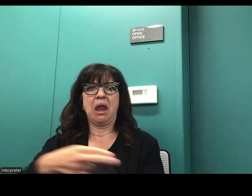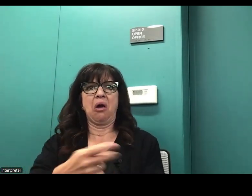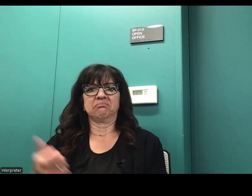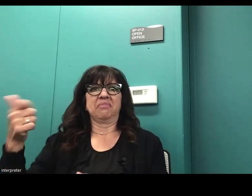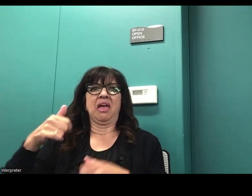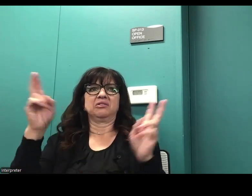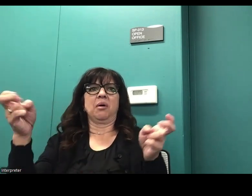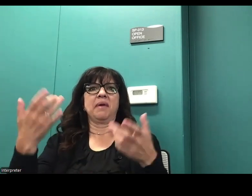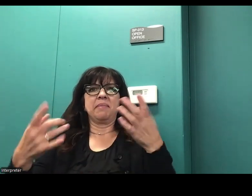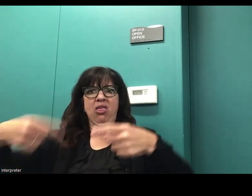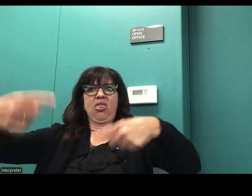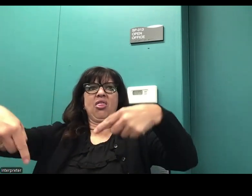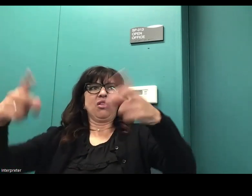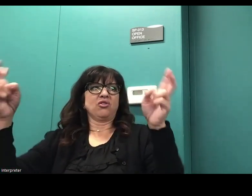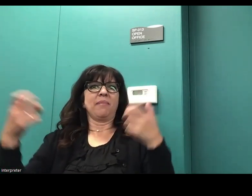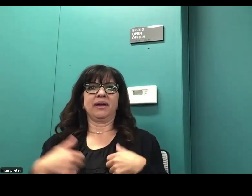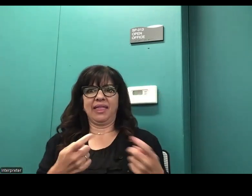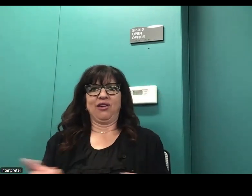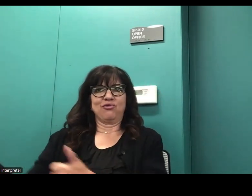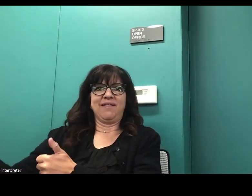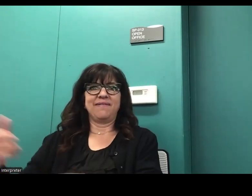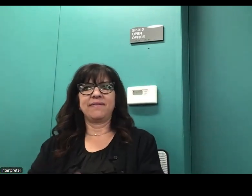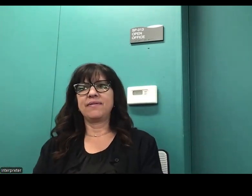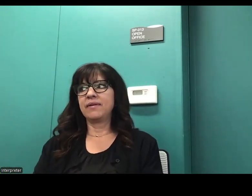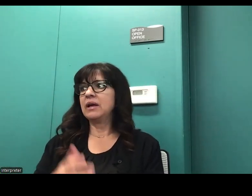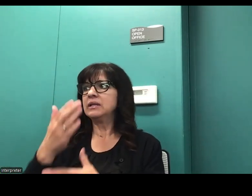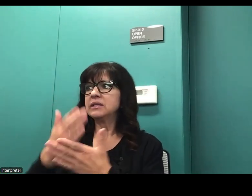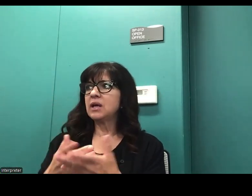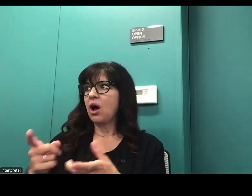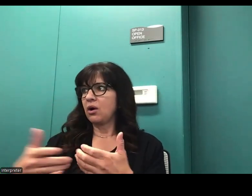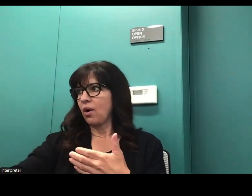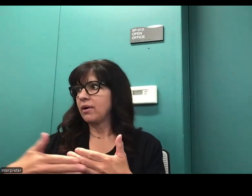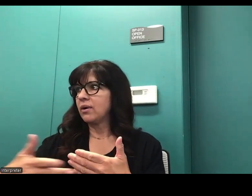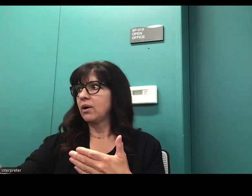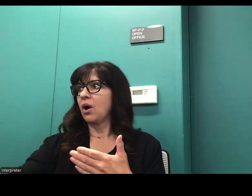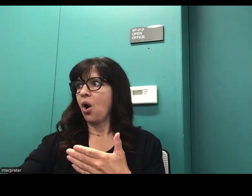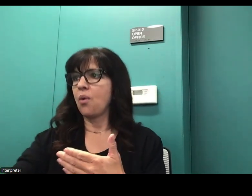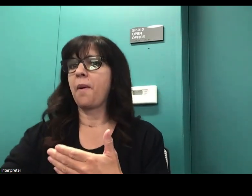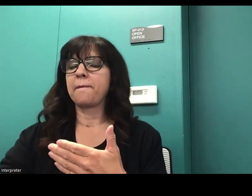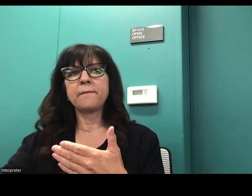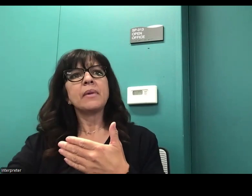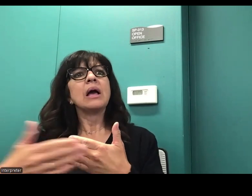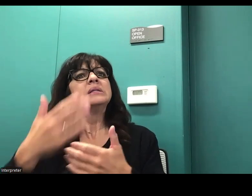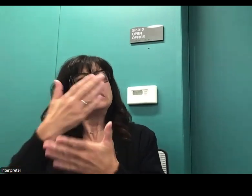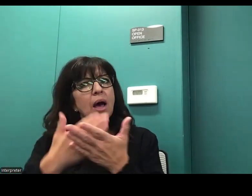controversial. And some of those topics that are controversial are actually in our standards that you have to teach.